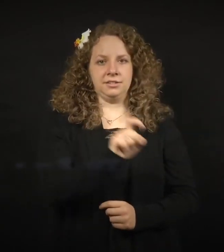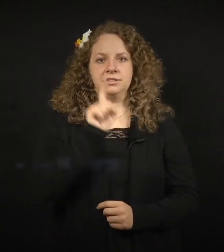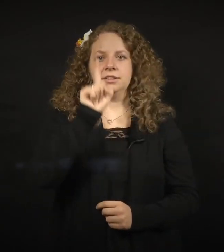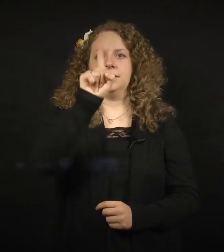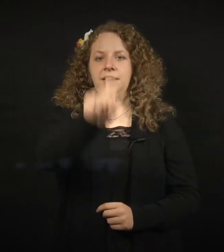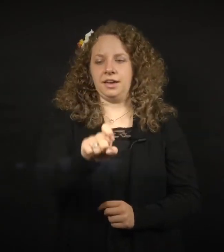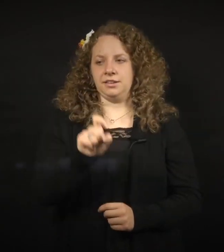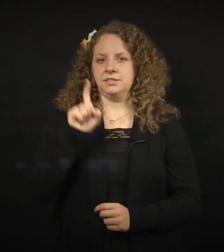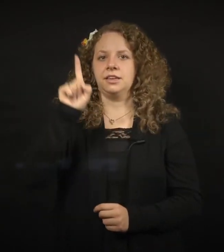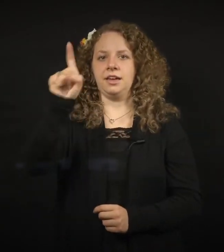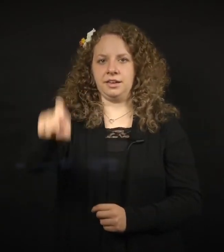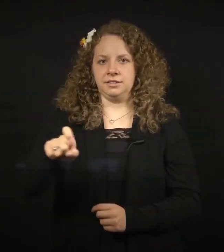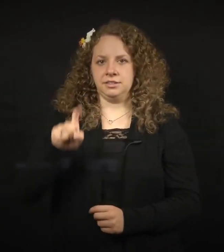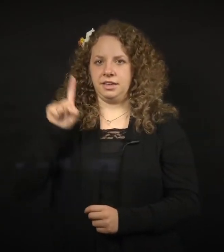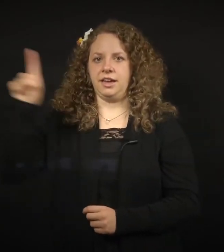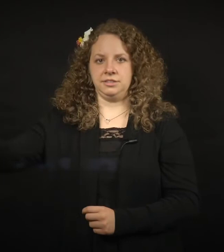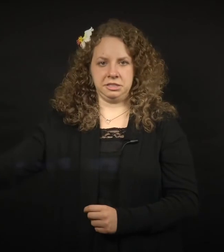ask, ask, ask, ask.